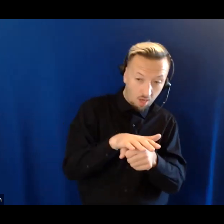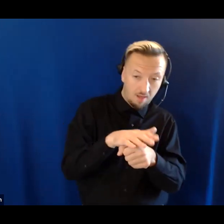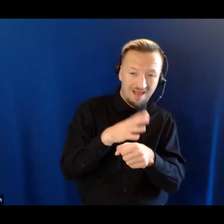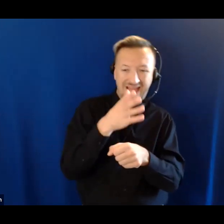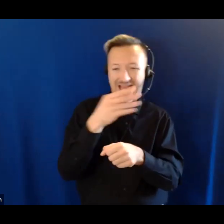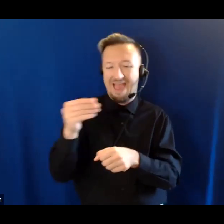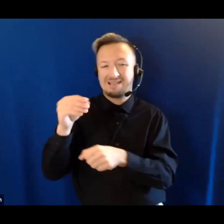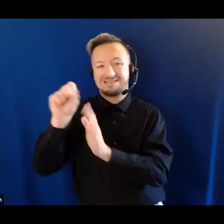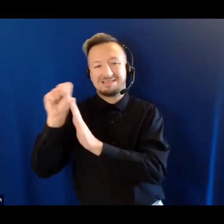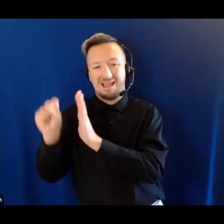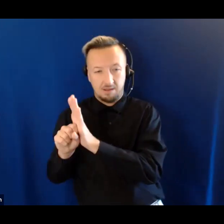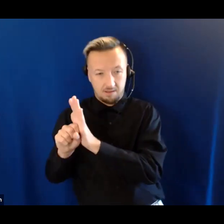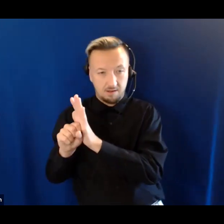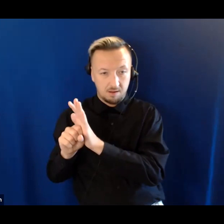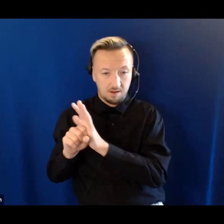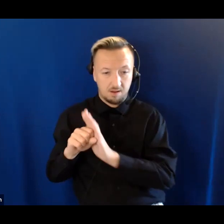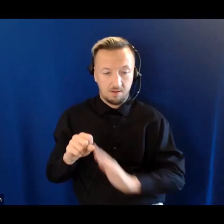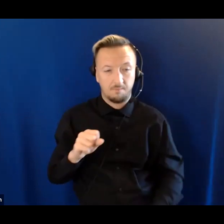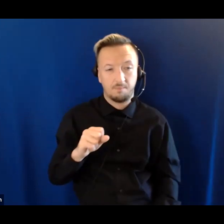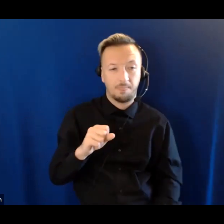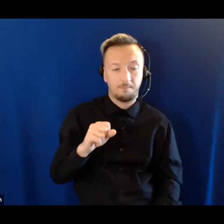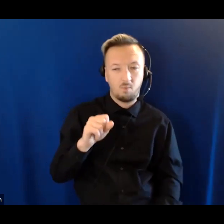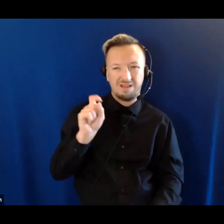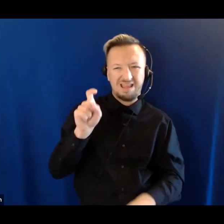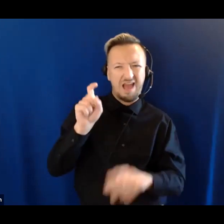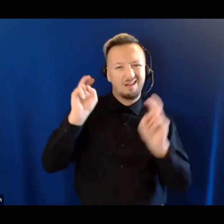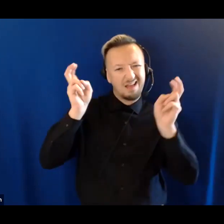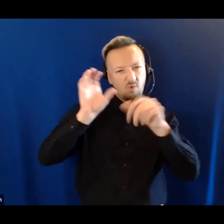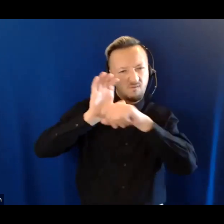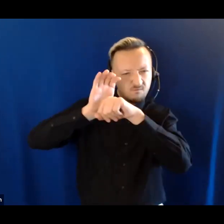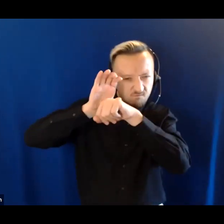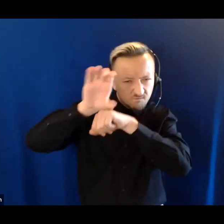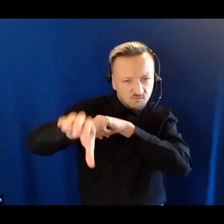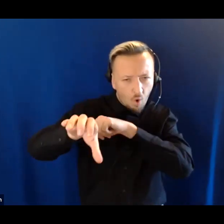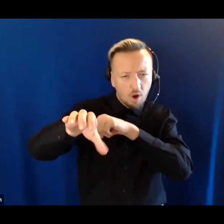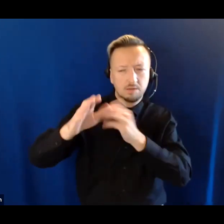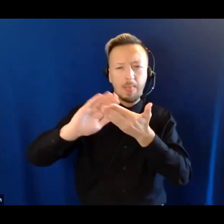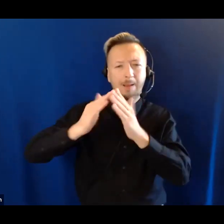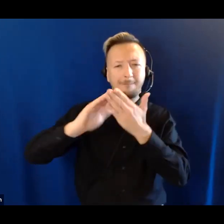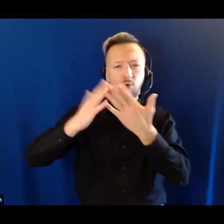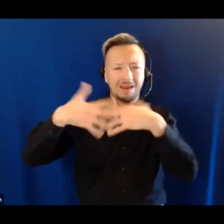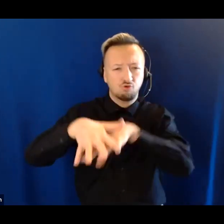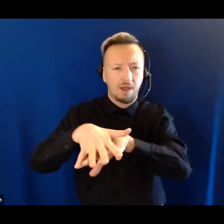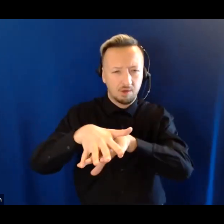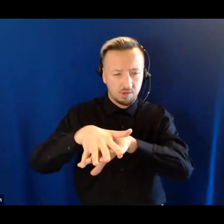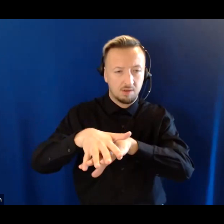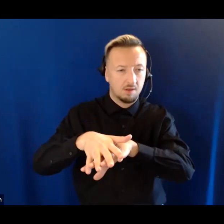our state, so that we are forcing, you know, community integration. We can't be passive